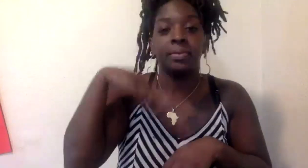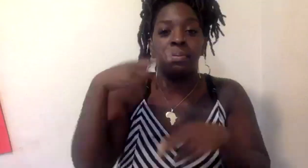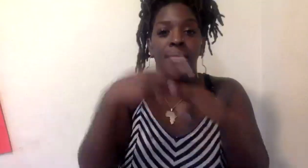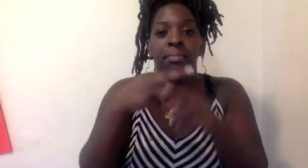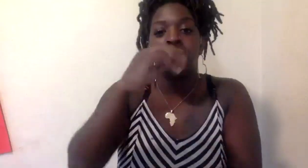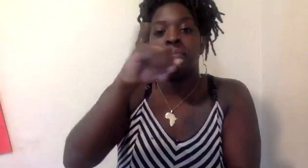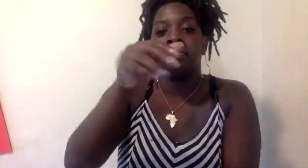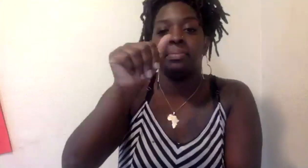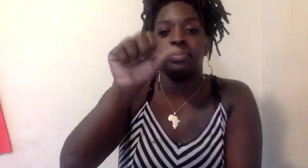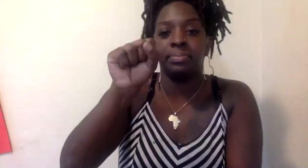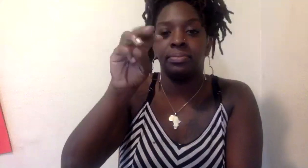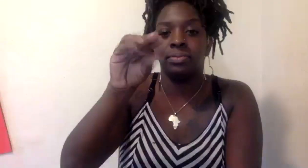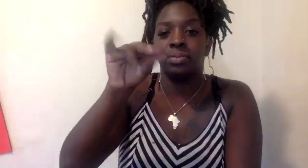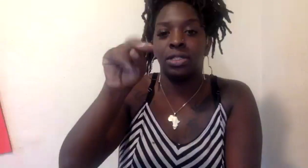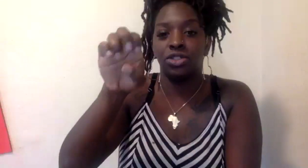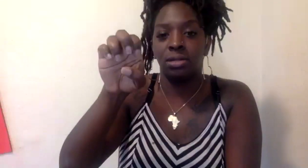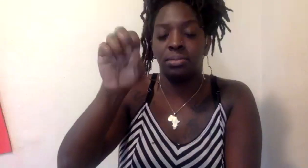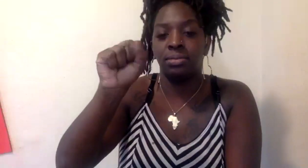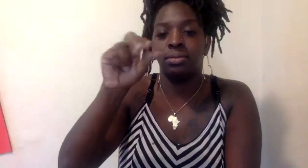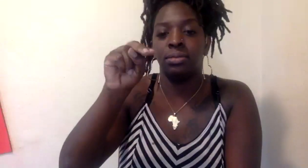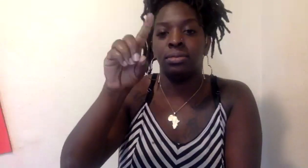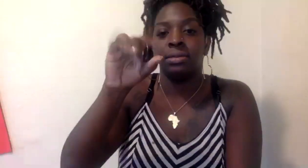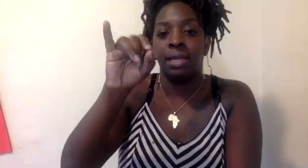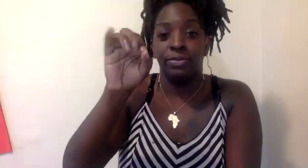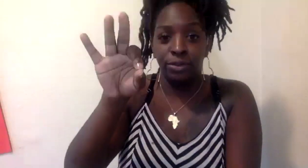Okay. Hello, my name is Jasmine